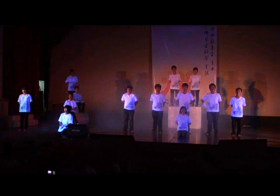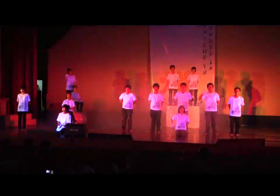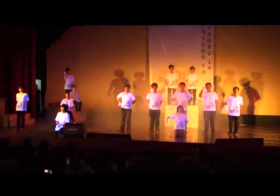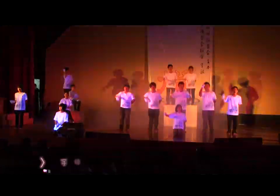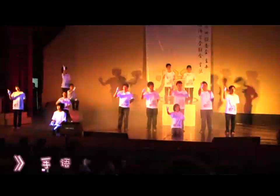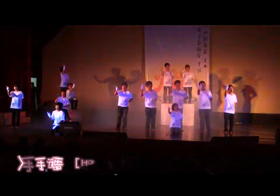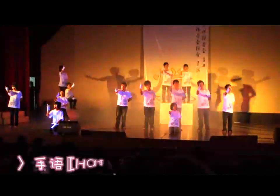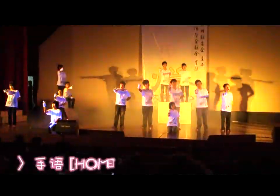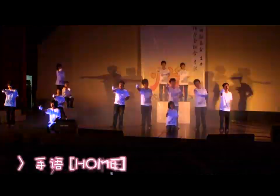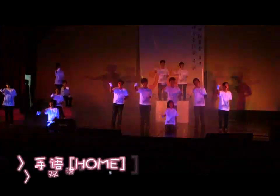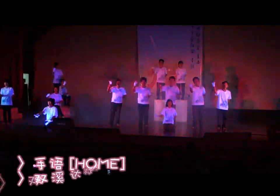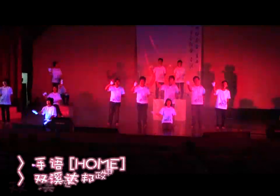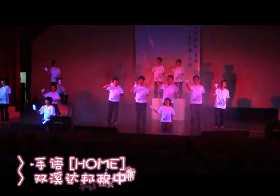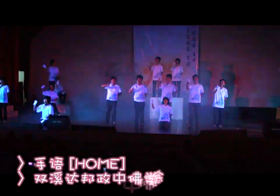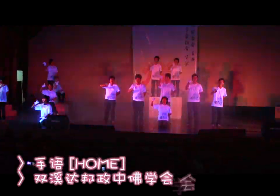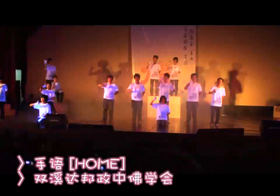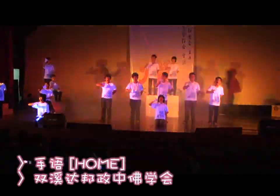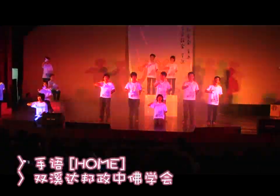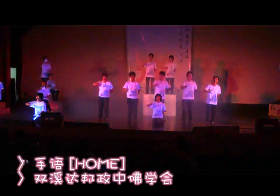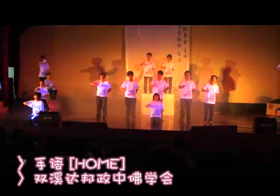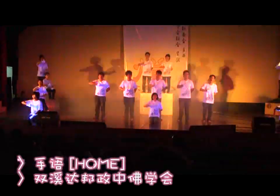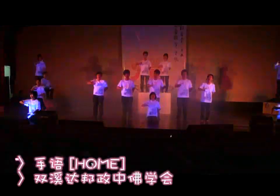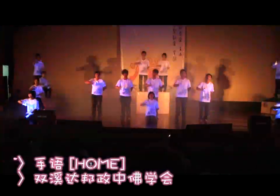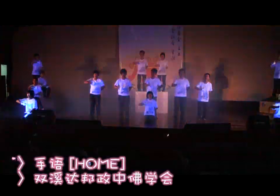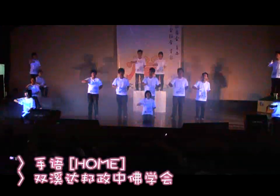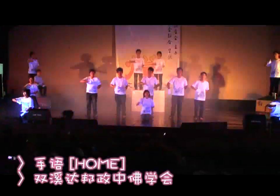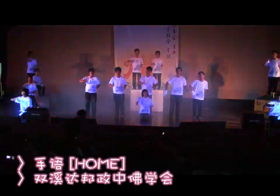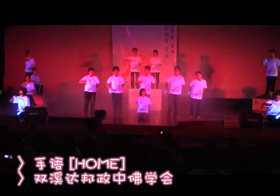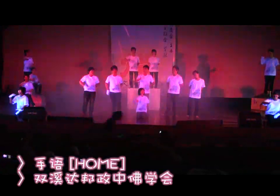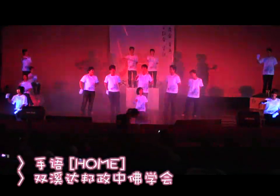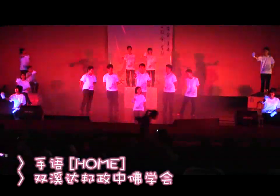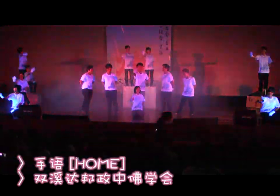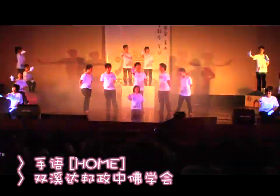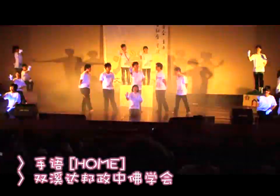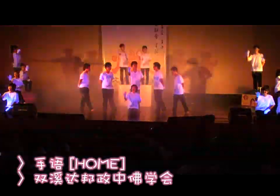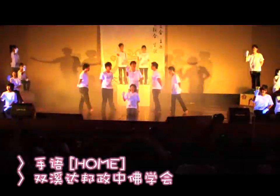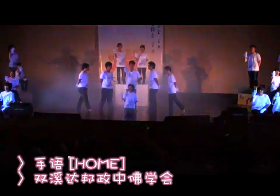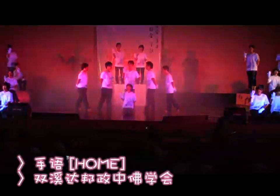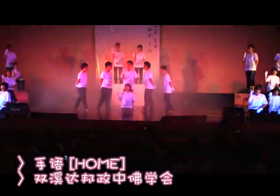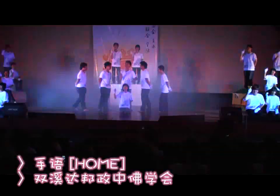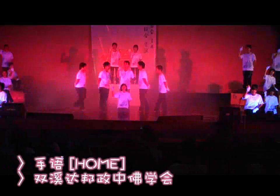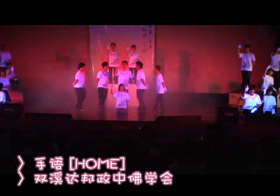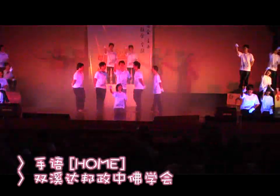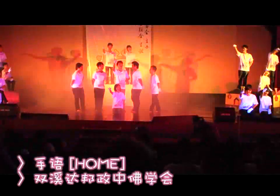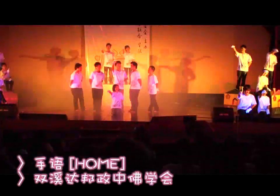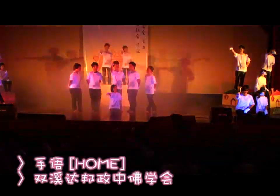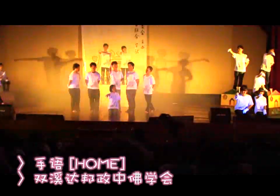I'm not going to lie I'm not to lie